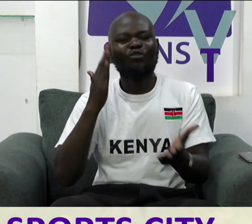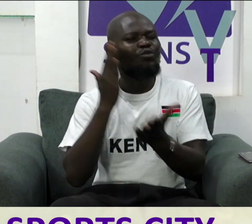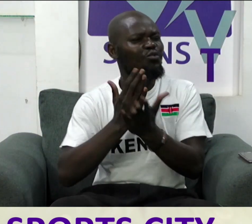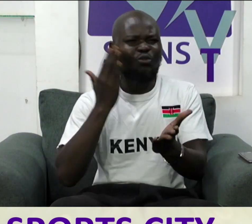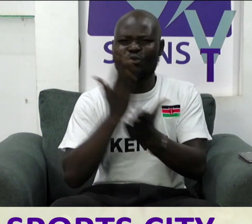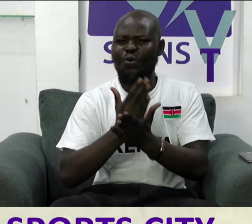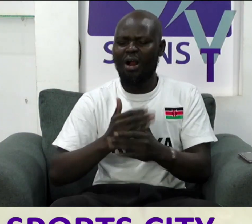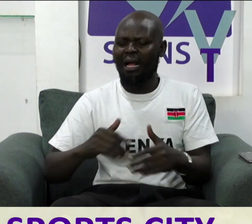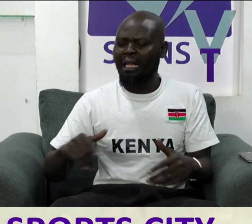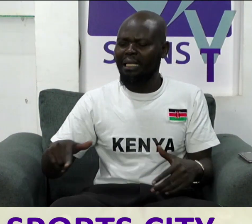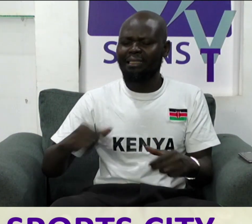Obiri. Wow.